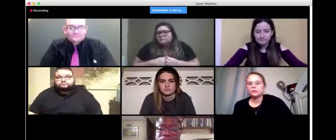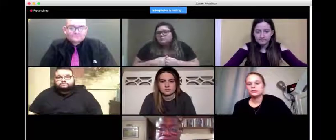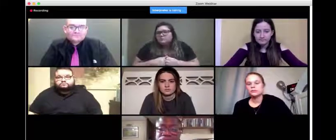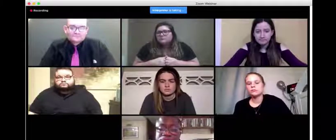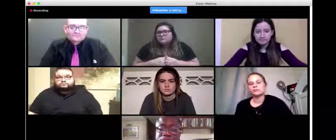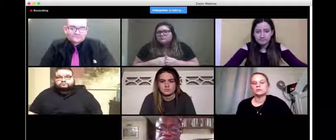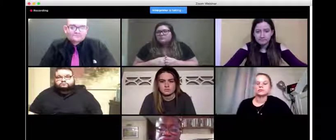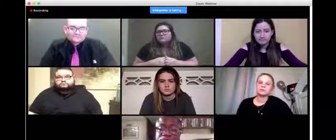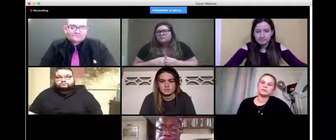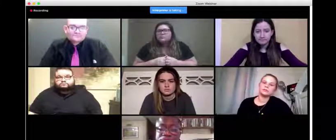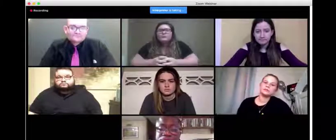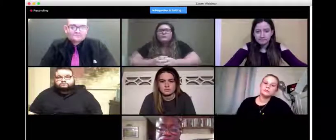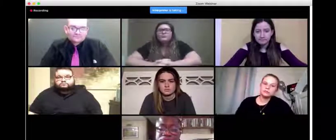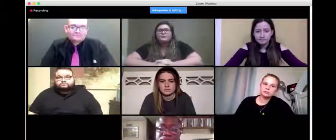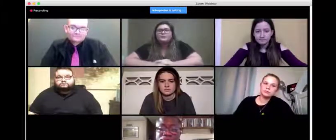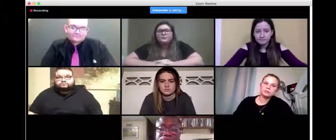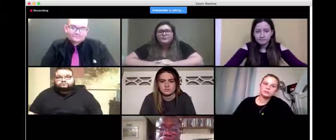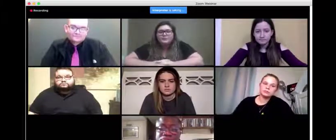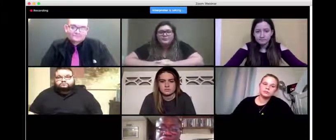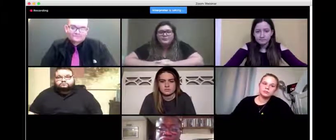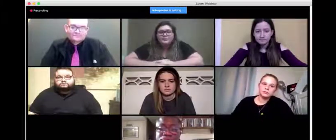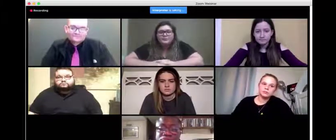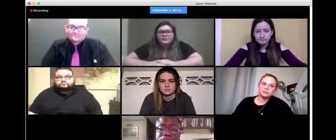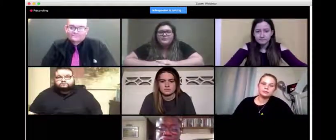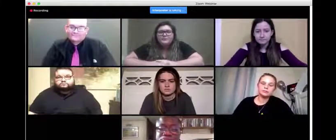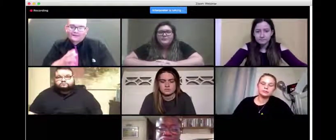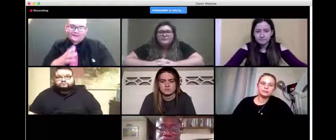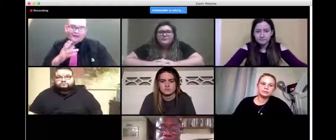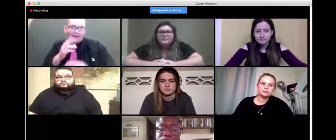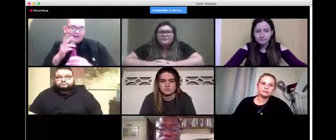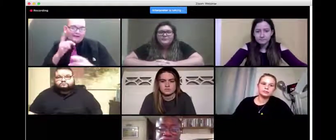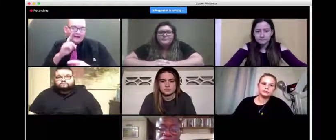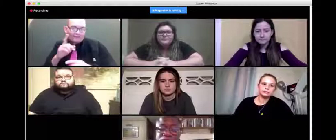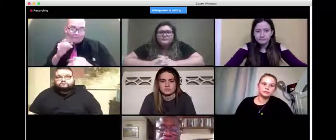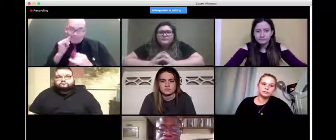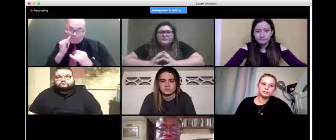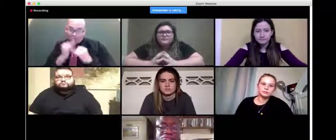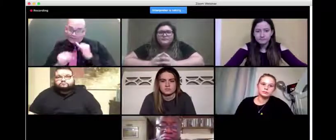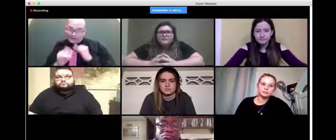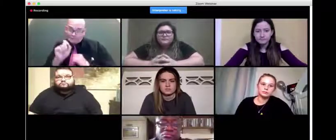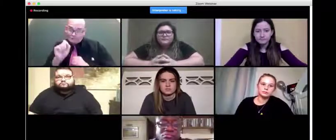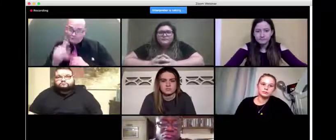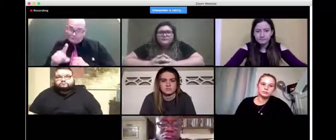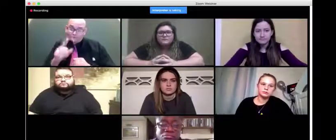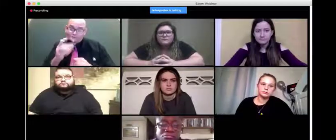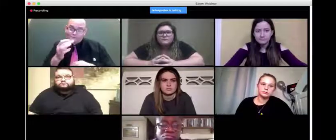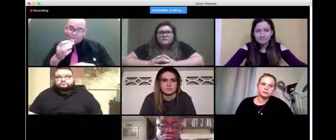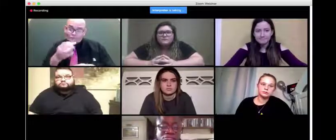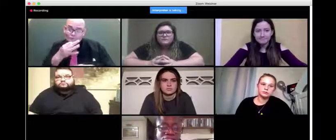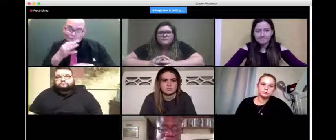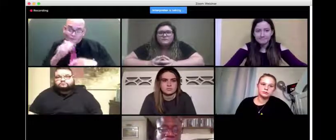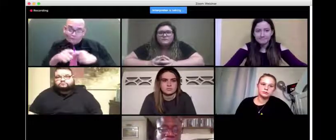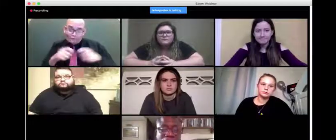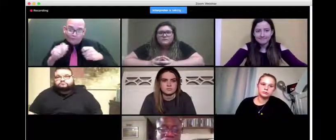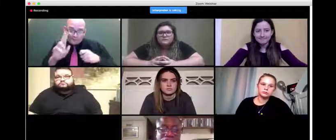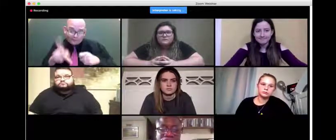And the last question, and soon we'll have to wrap up, but people are